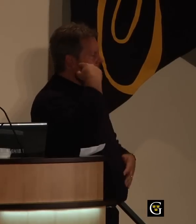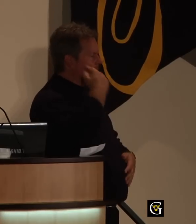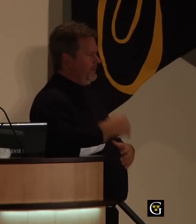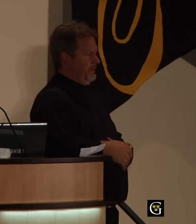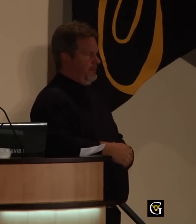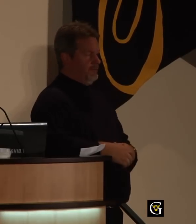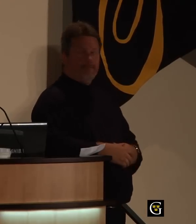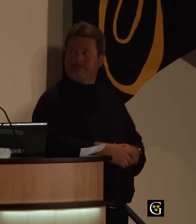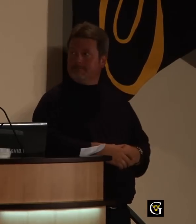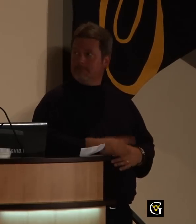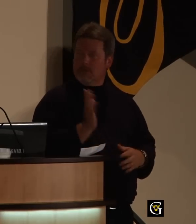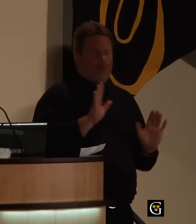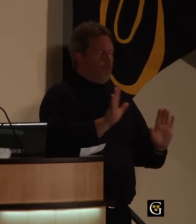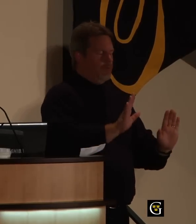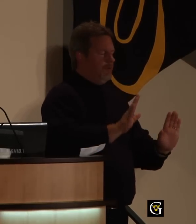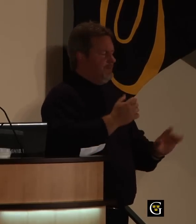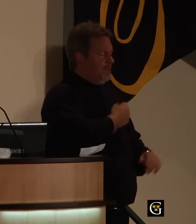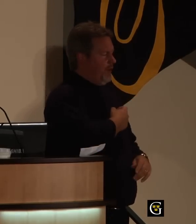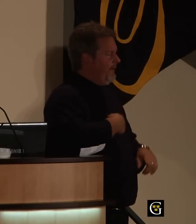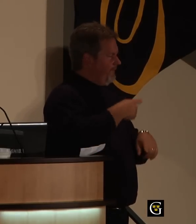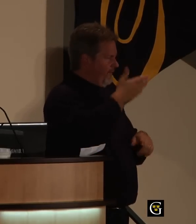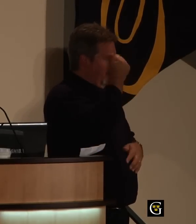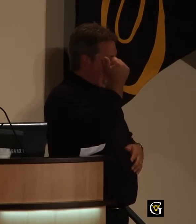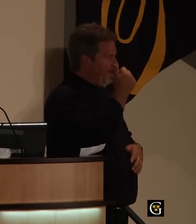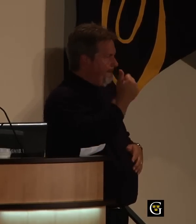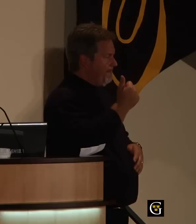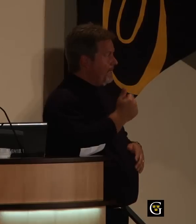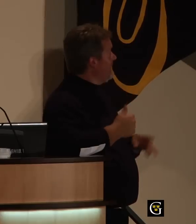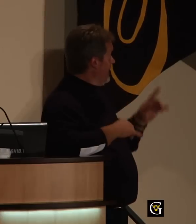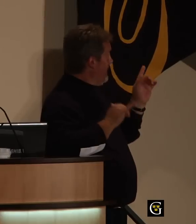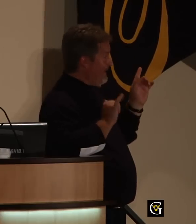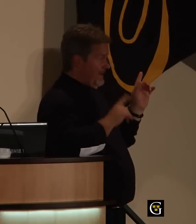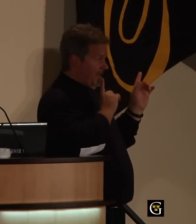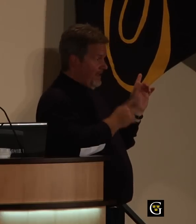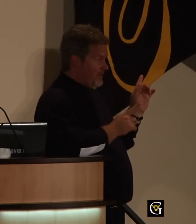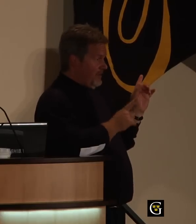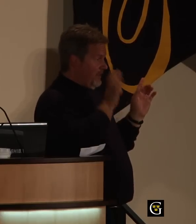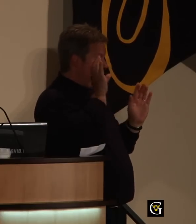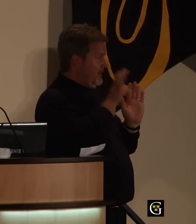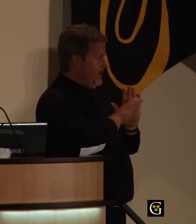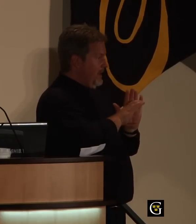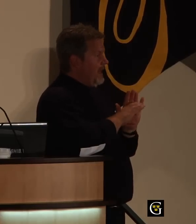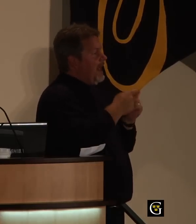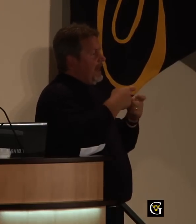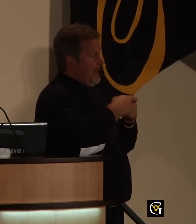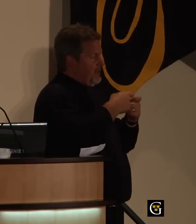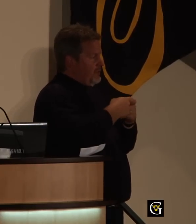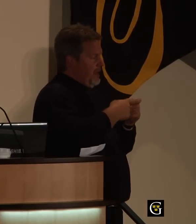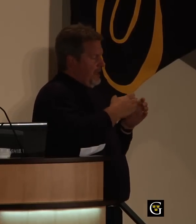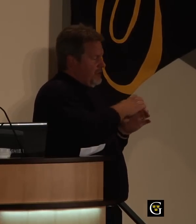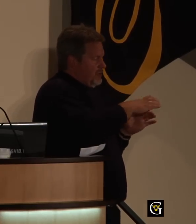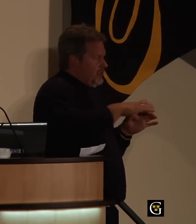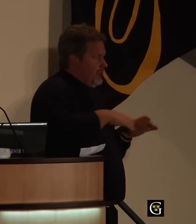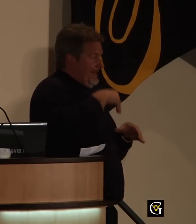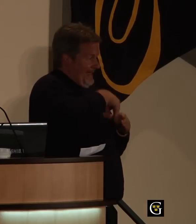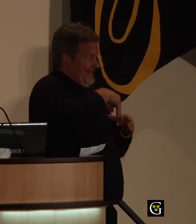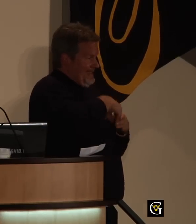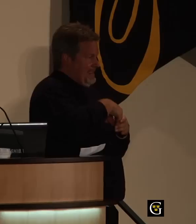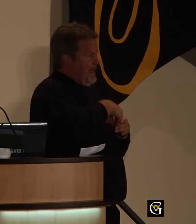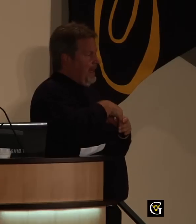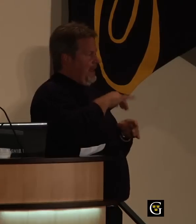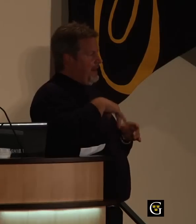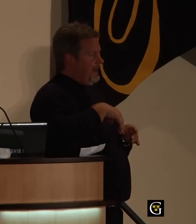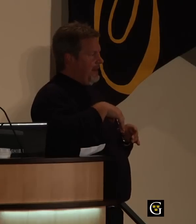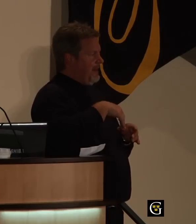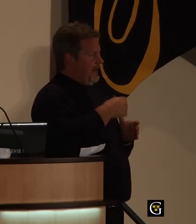the slide, that is actually an image of the electronic circuitry inside the implant. And